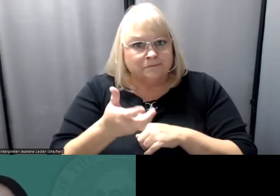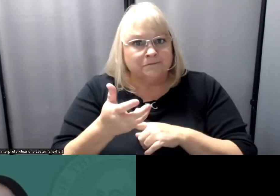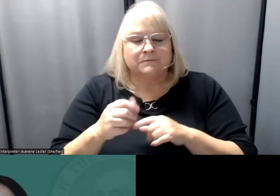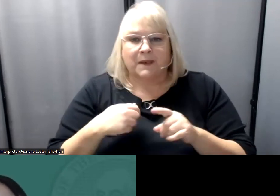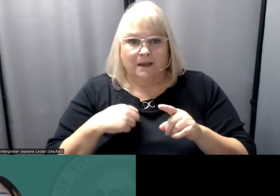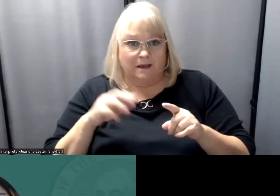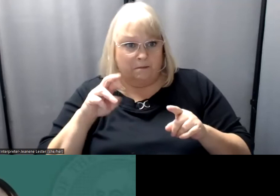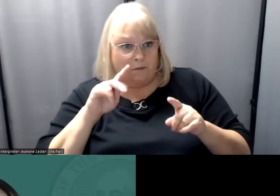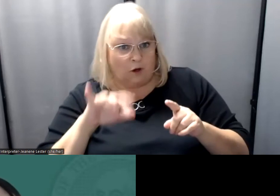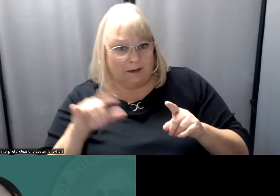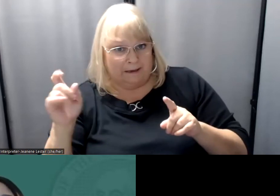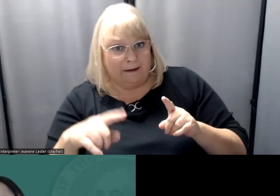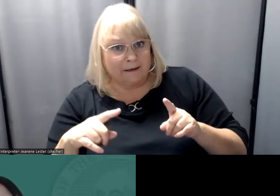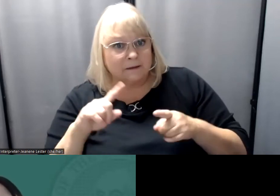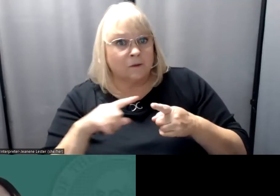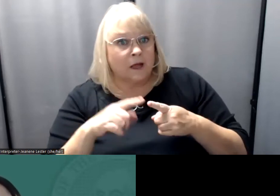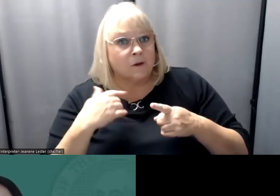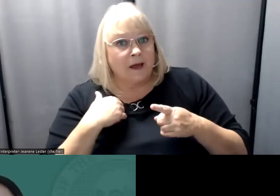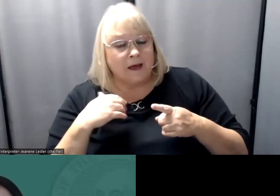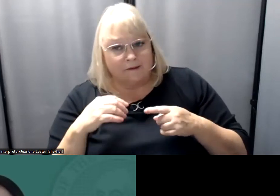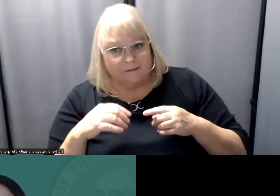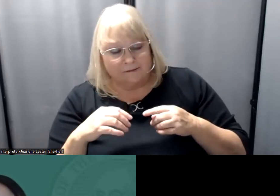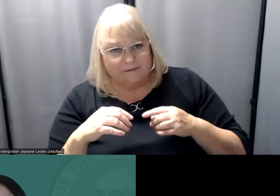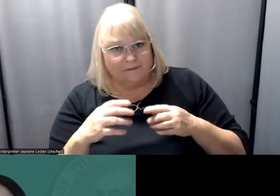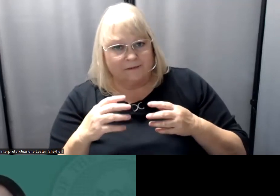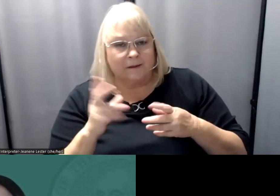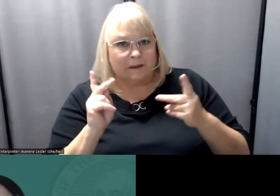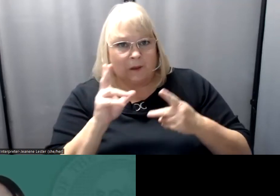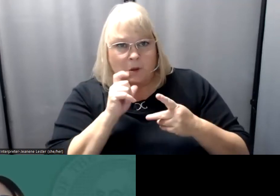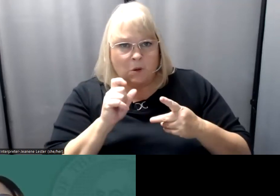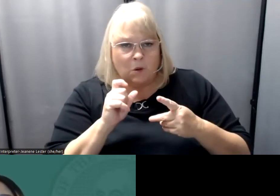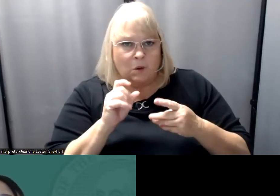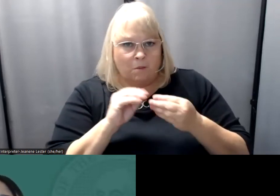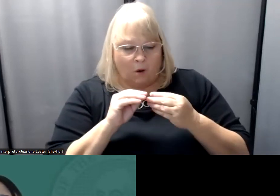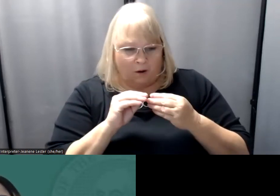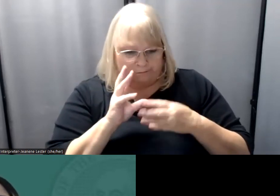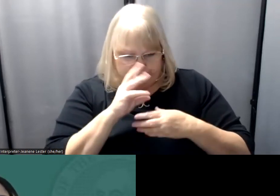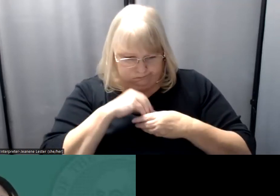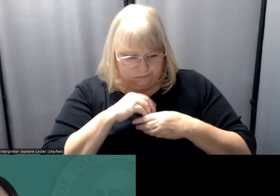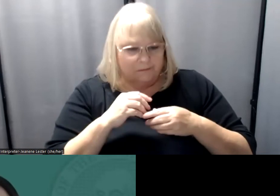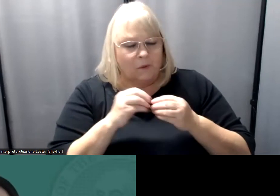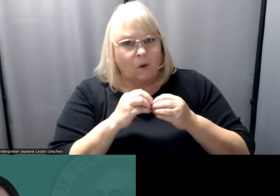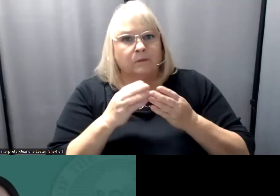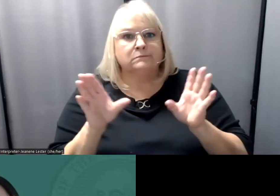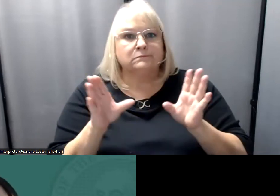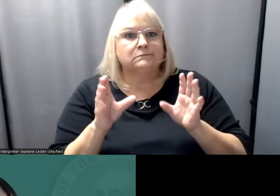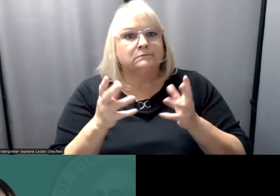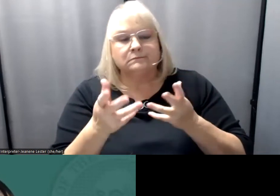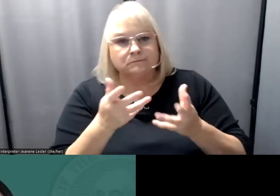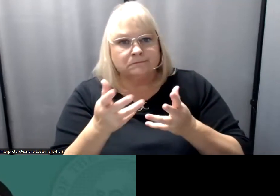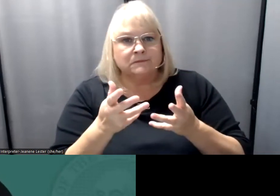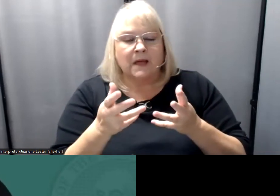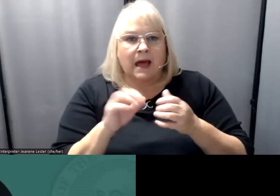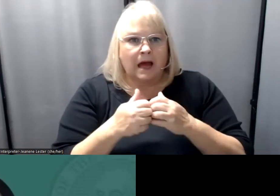Marty asks, so when you have extroverts and introverts on your team, how do we accommodate everyone rather